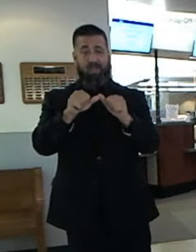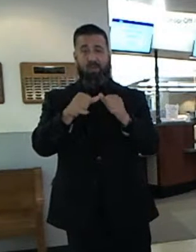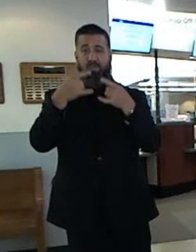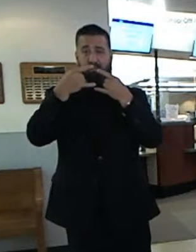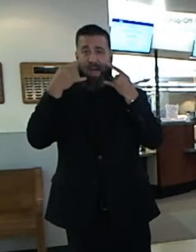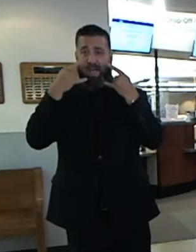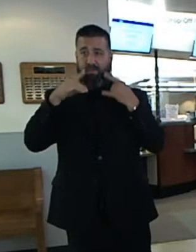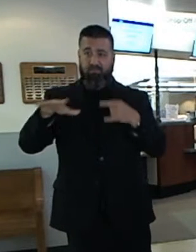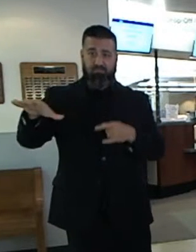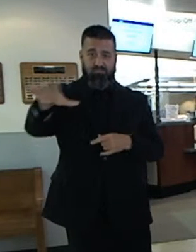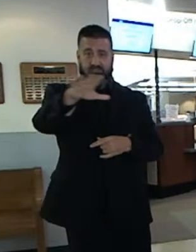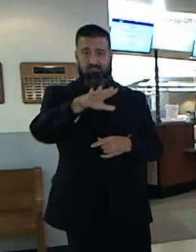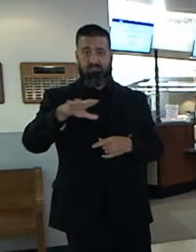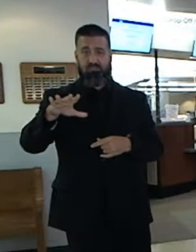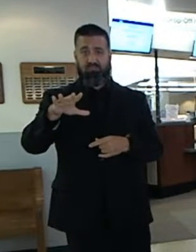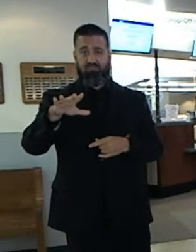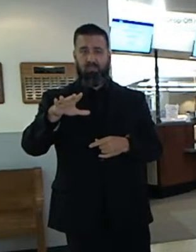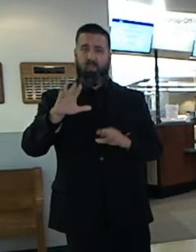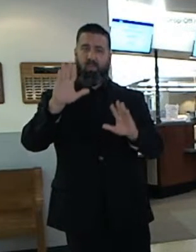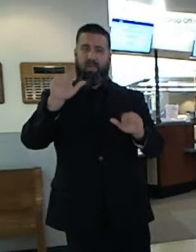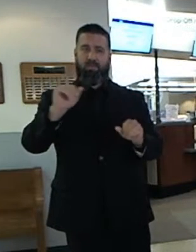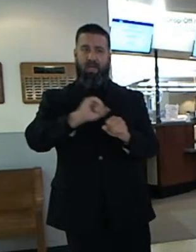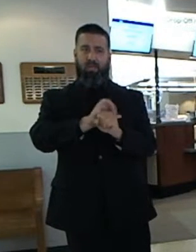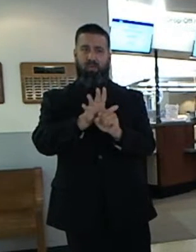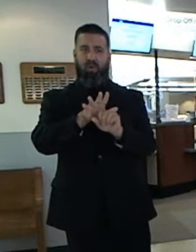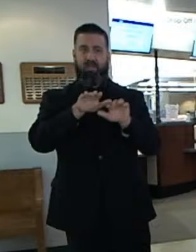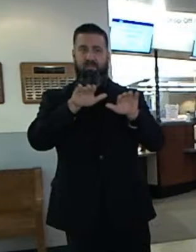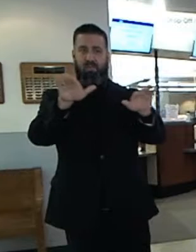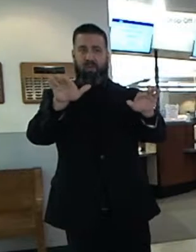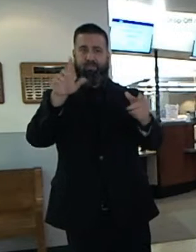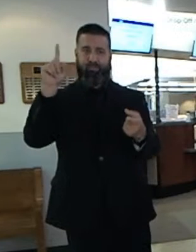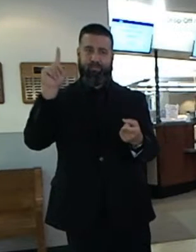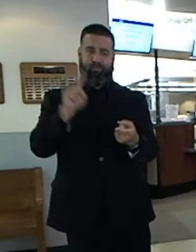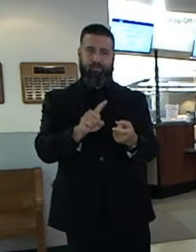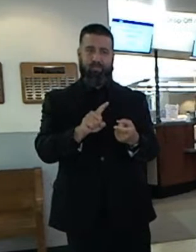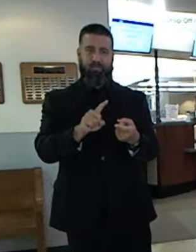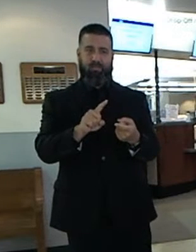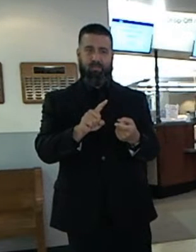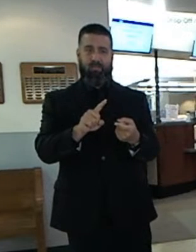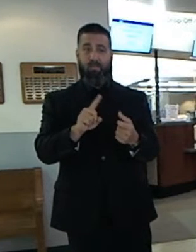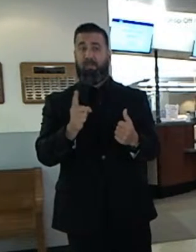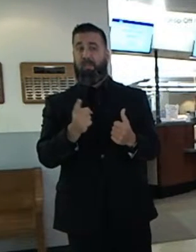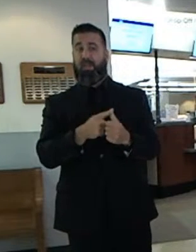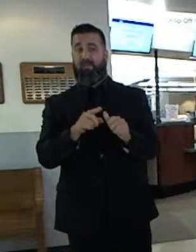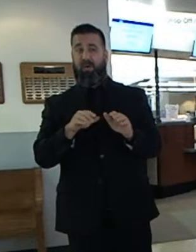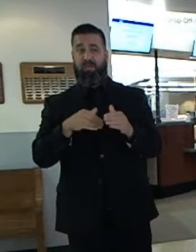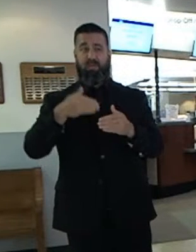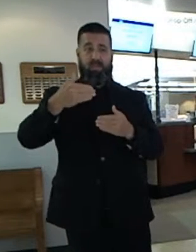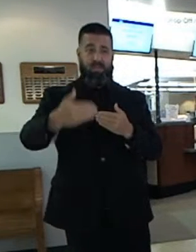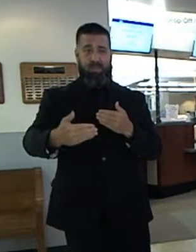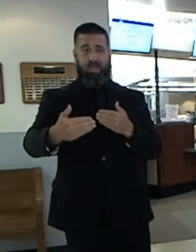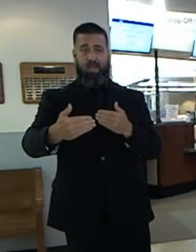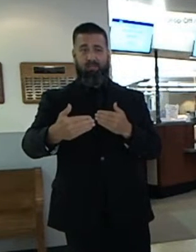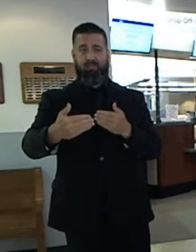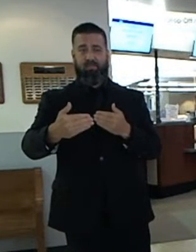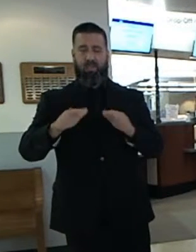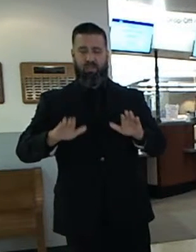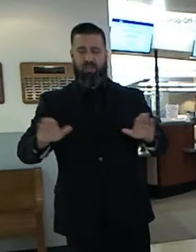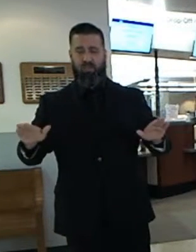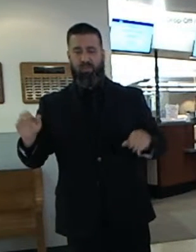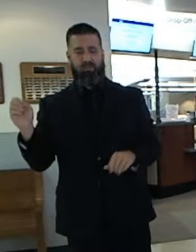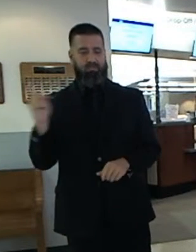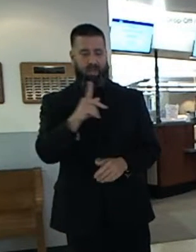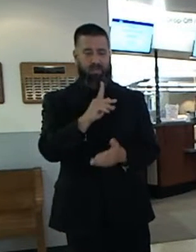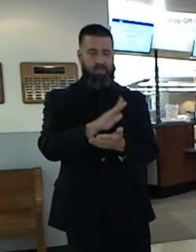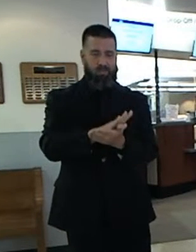wearing, then we expect conditions to improve. But the first step will be getting kids back, grade school kids back in the classroom and